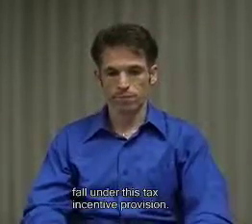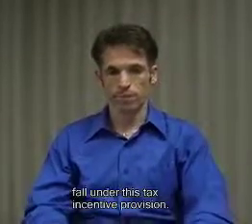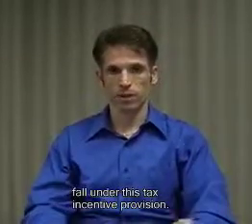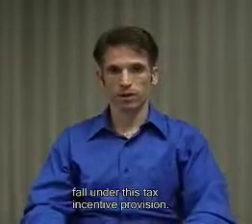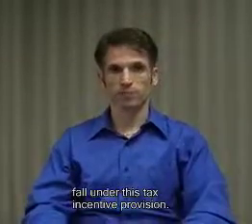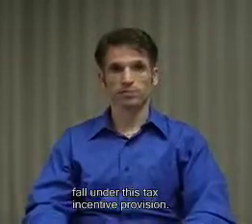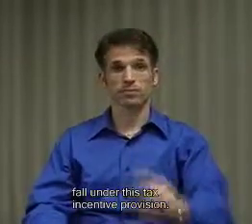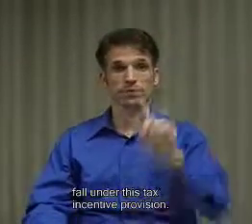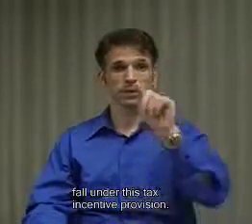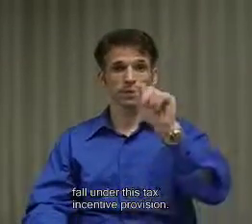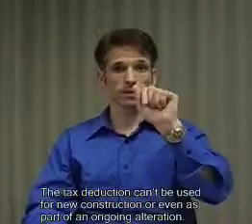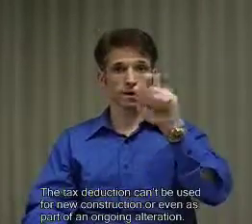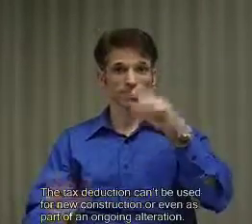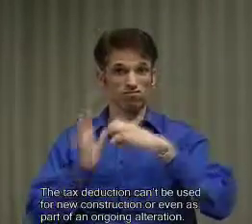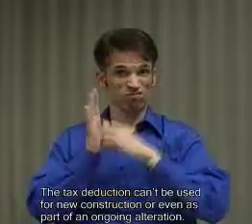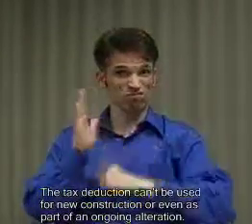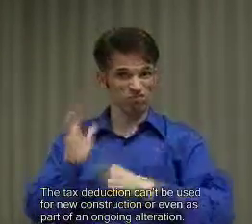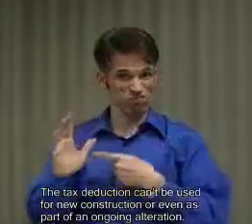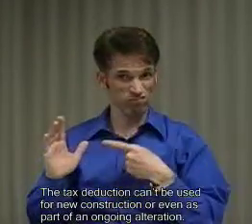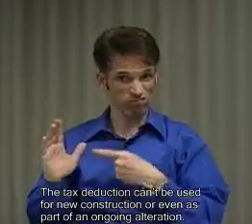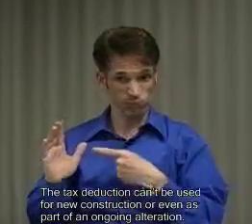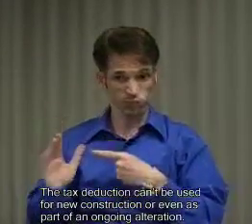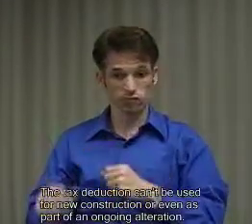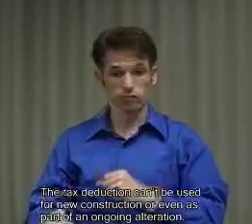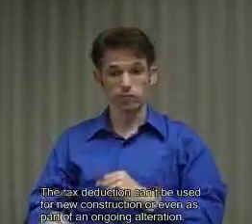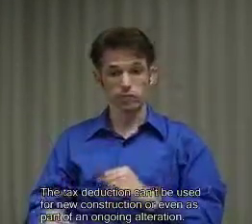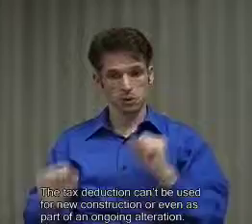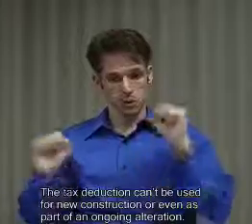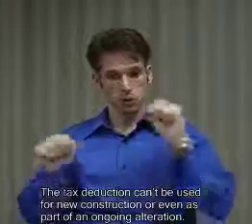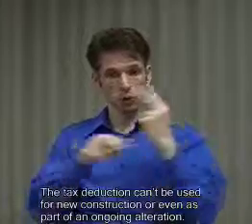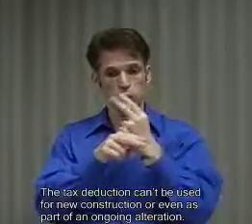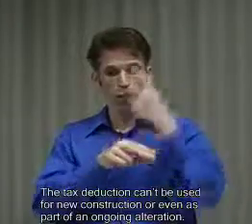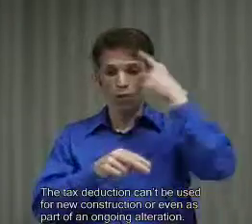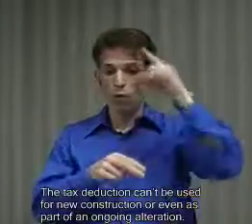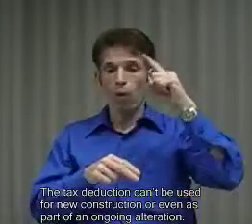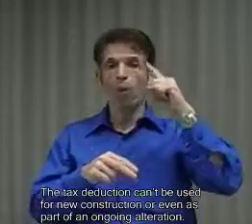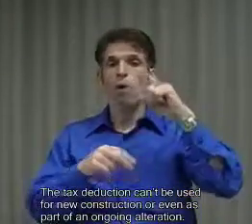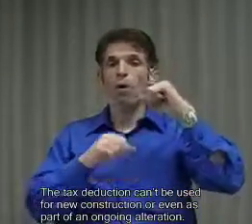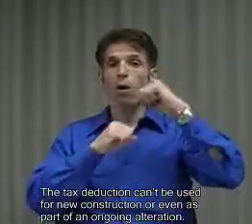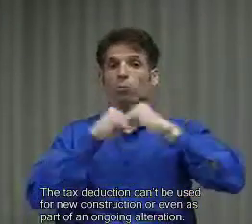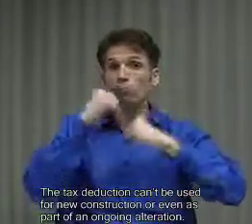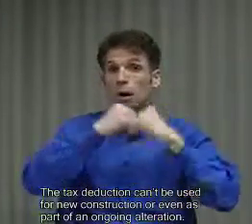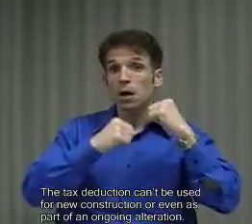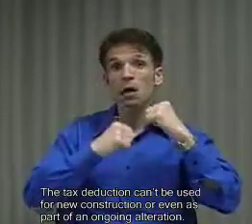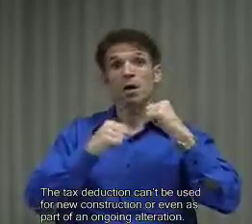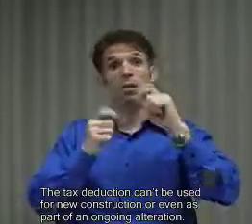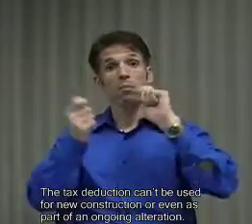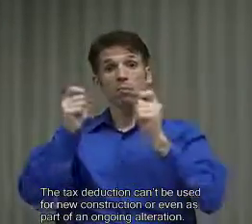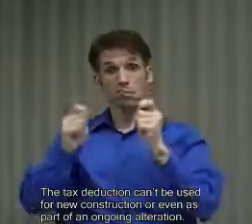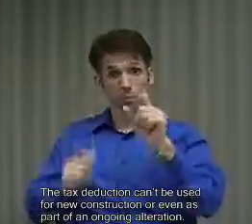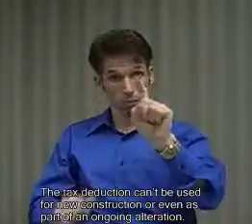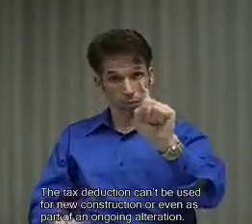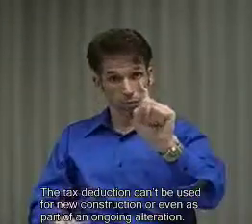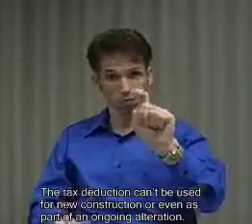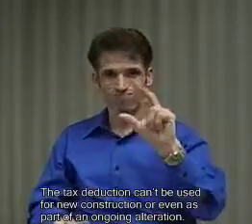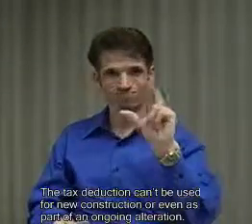provision. The tax deduction can't be used for new construction or even as part of an ongoing